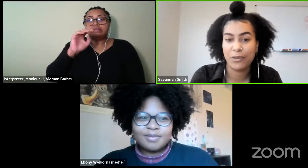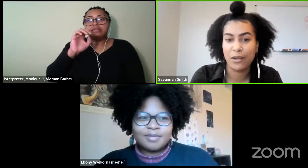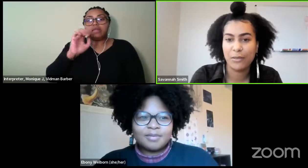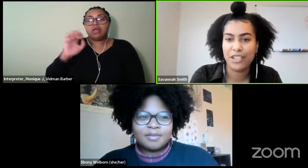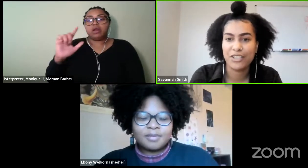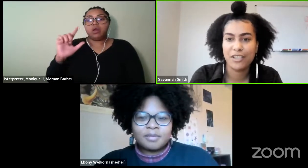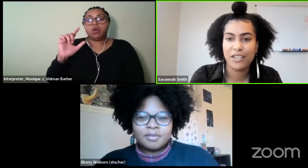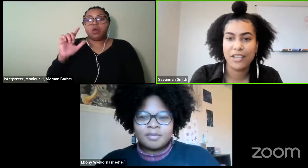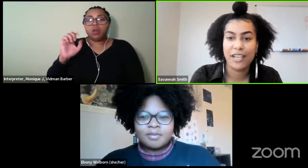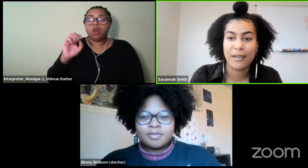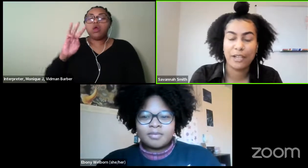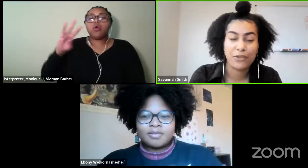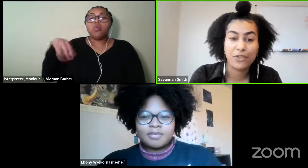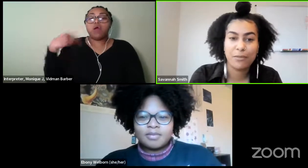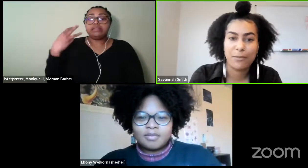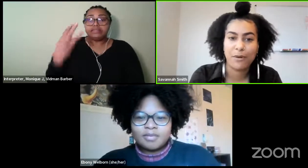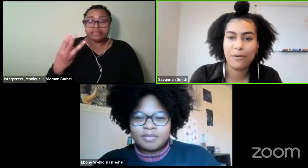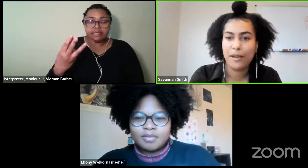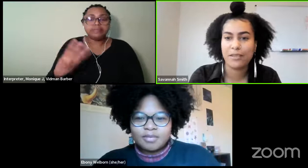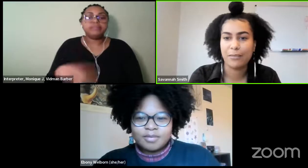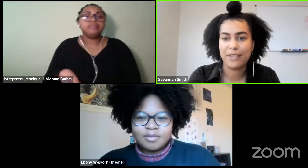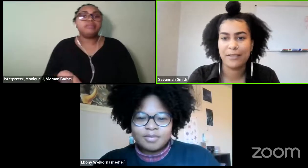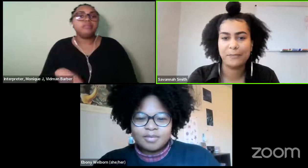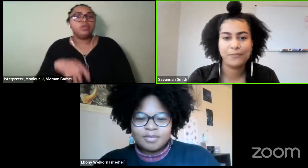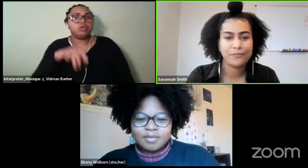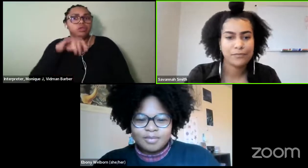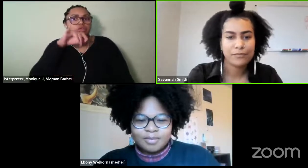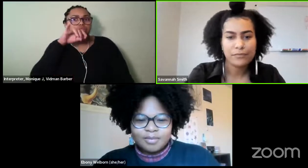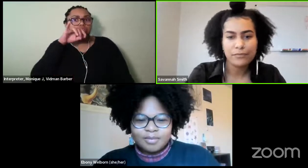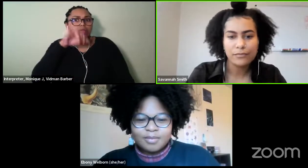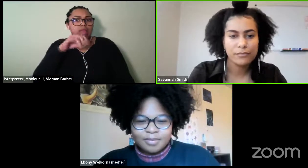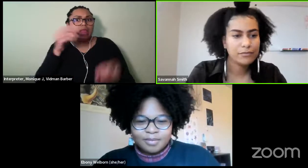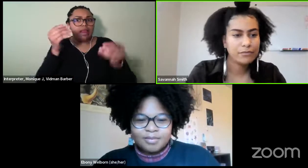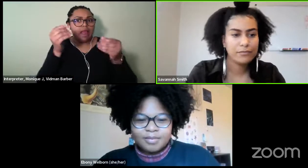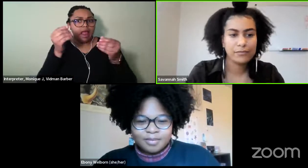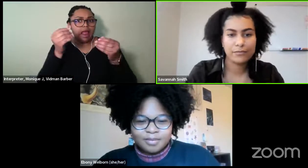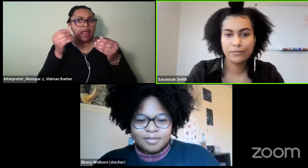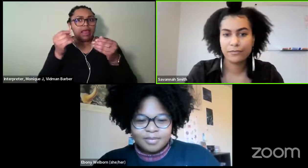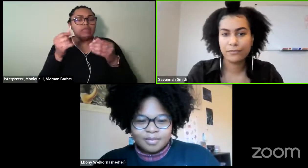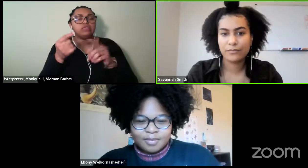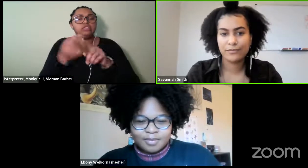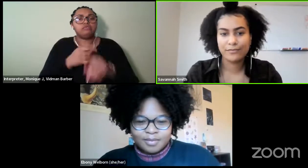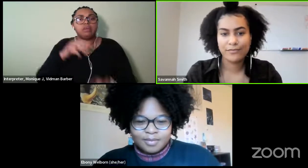Salish, Stillaguamish, and Muckleshoot people, past and present.